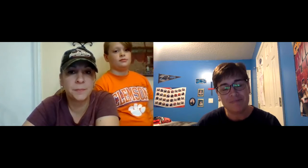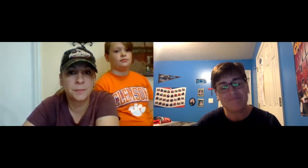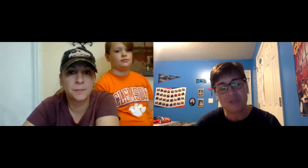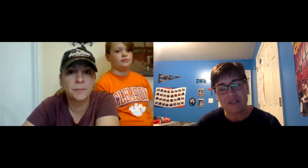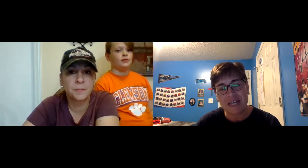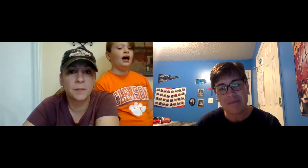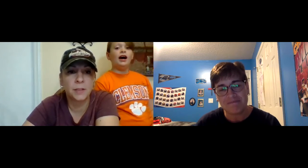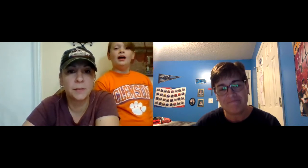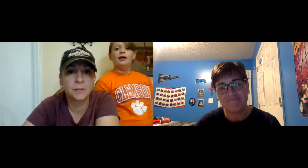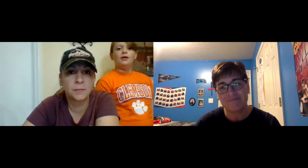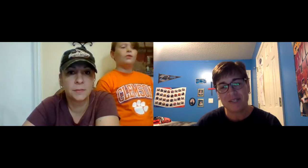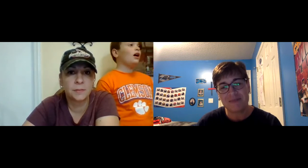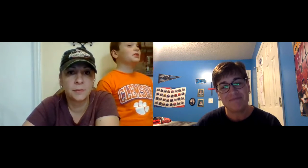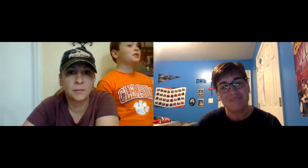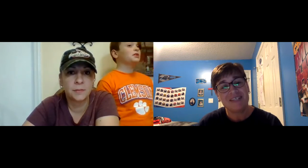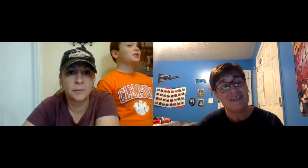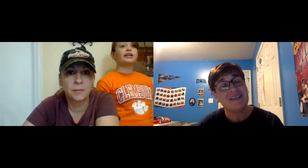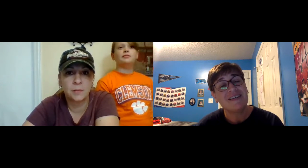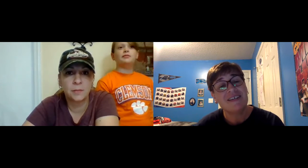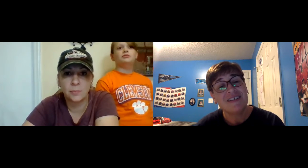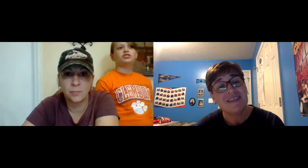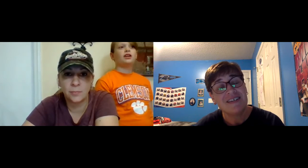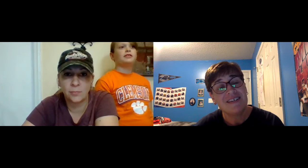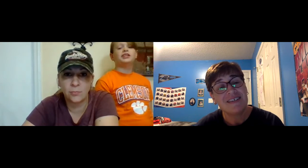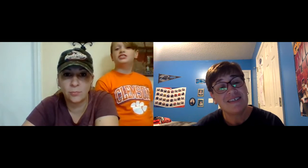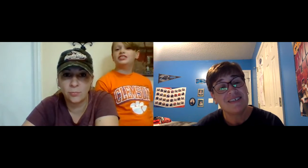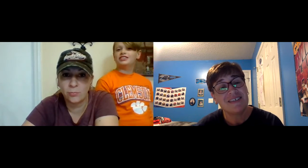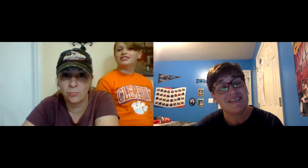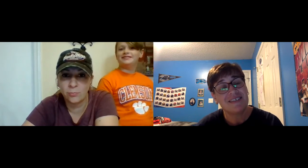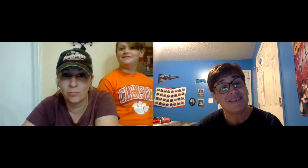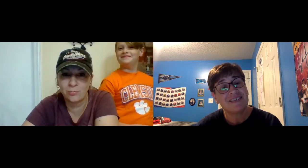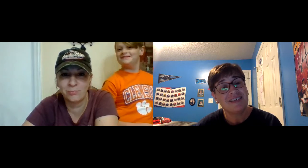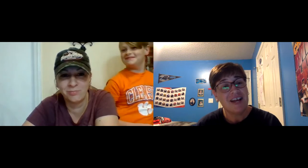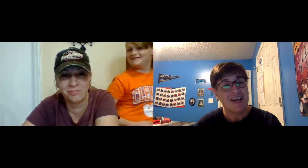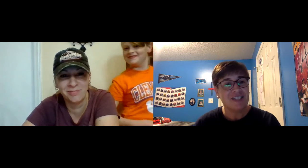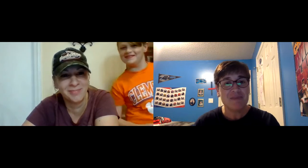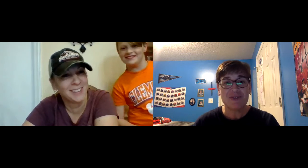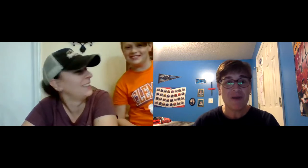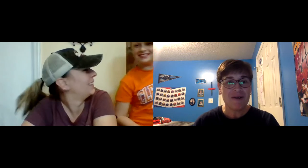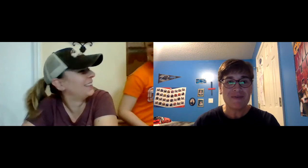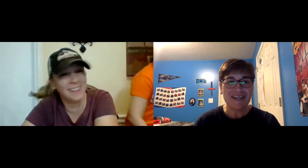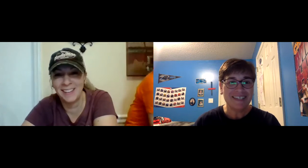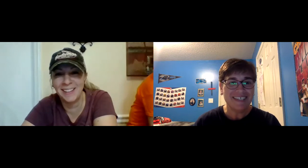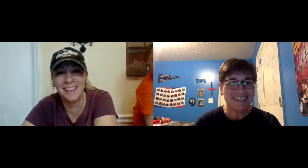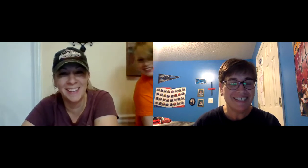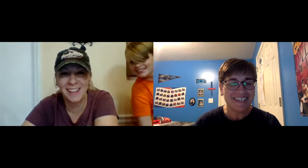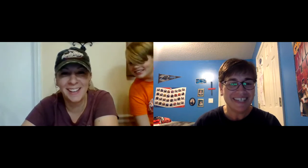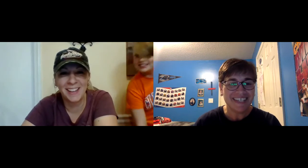classroom all the time. So, Mom, to give me some strawberry and sugar. Some strawberry